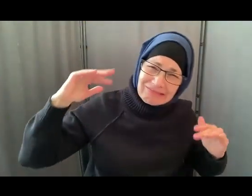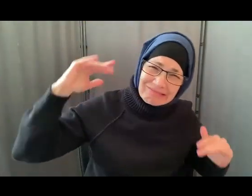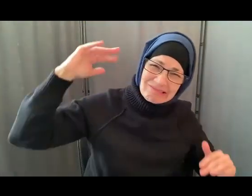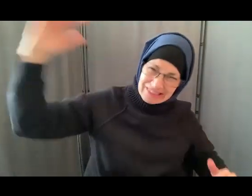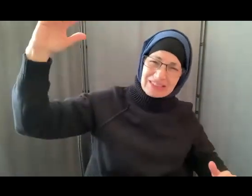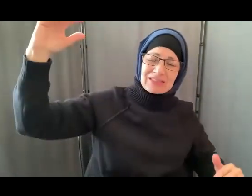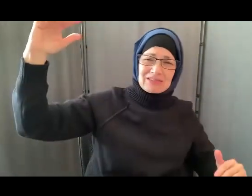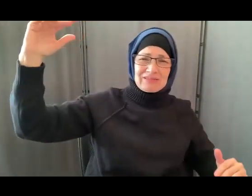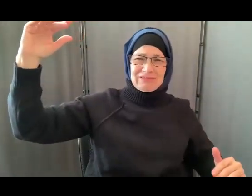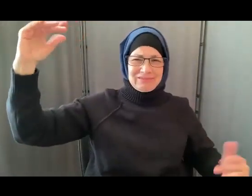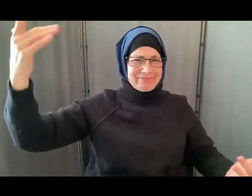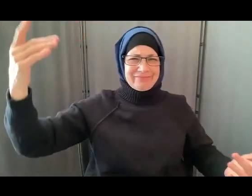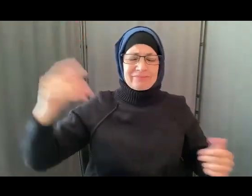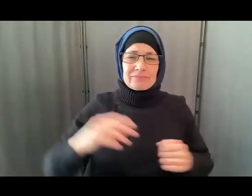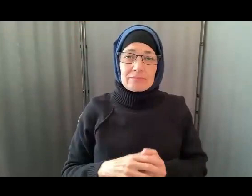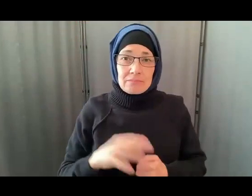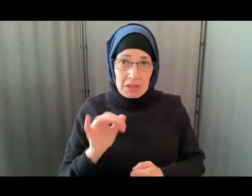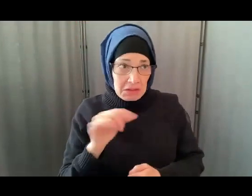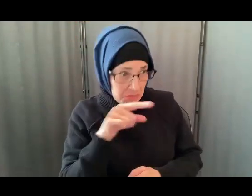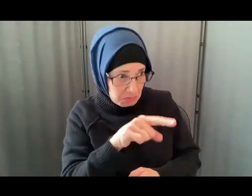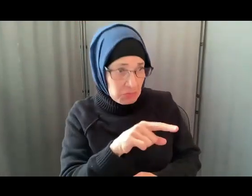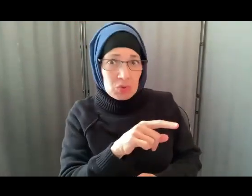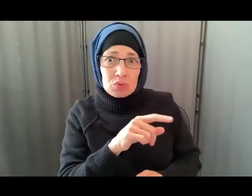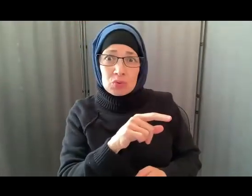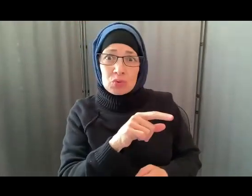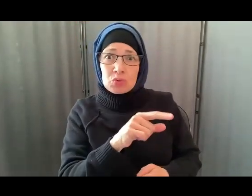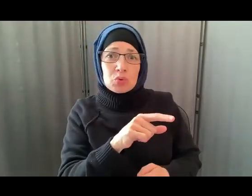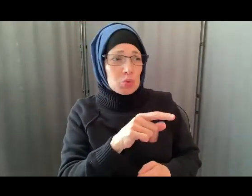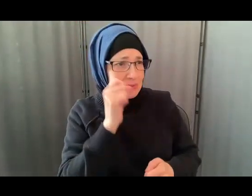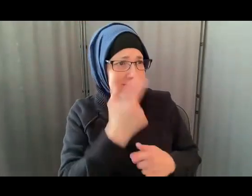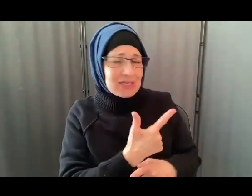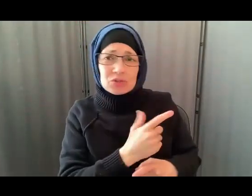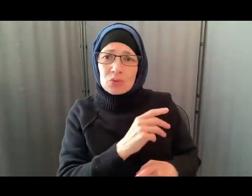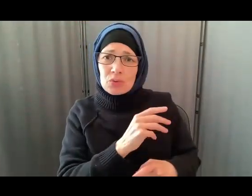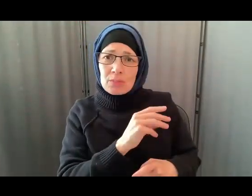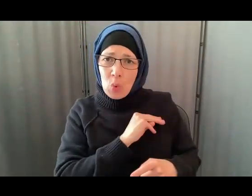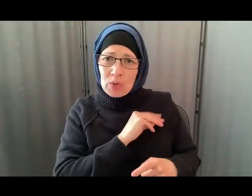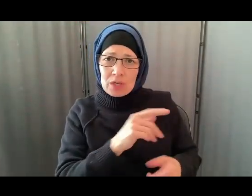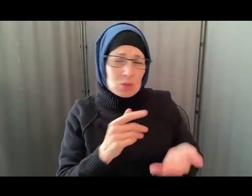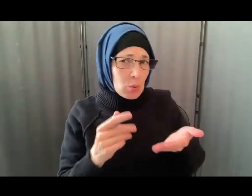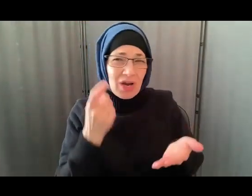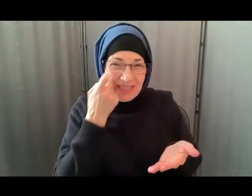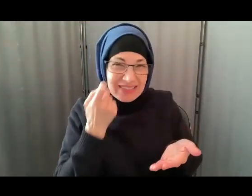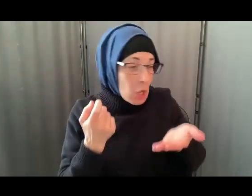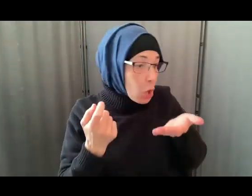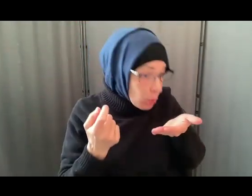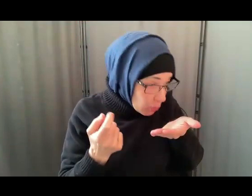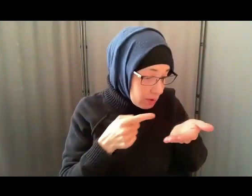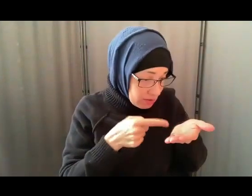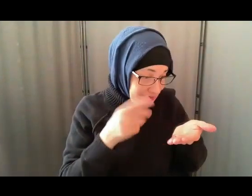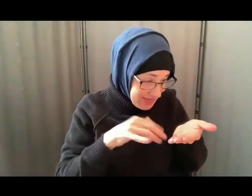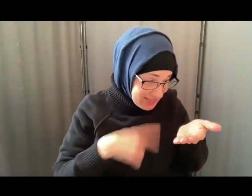And as you, Sister Muna, blew into your hand for the zero, this is exactly what Allah